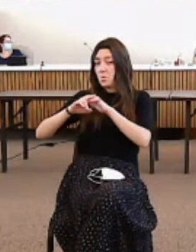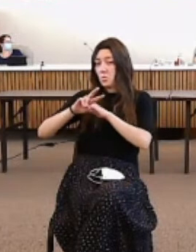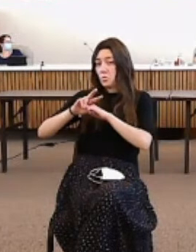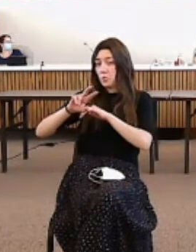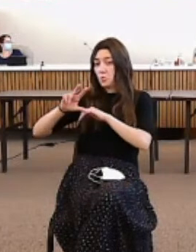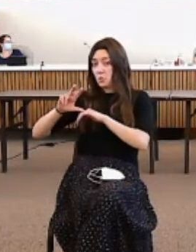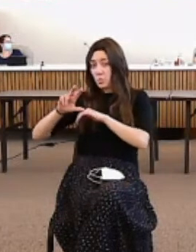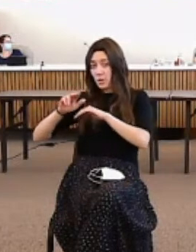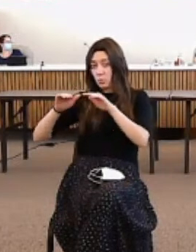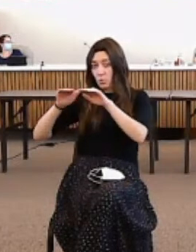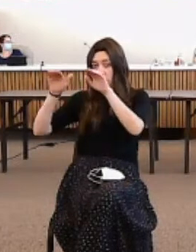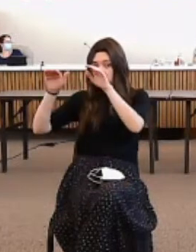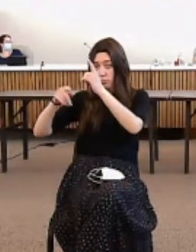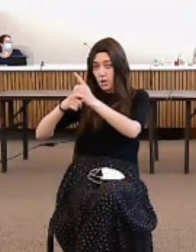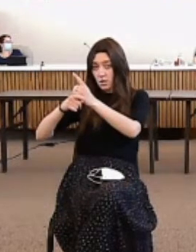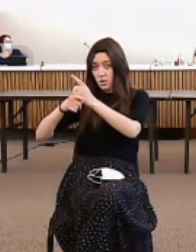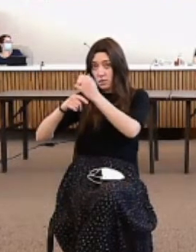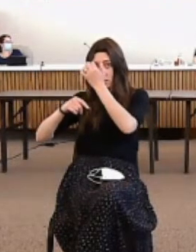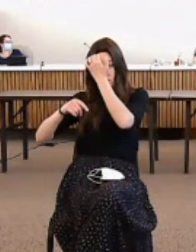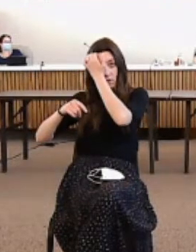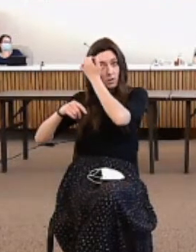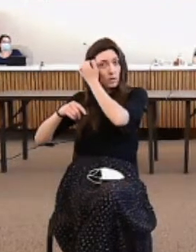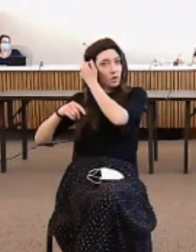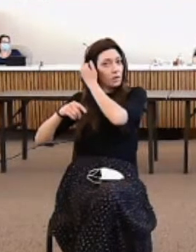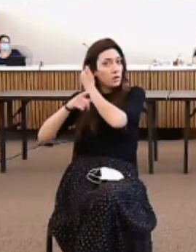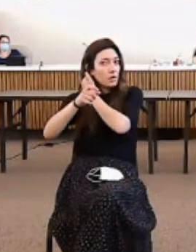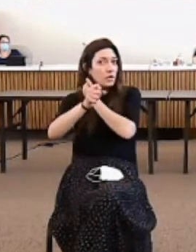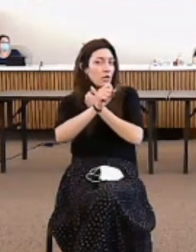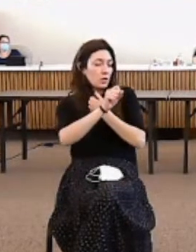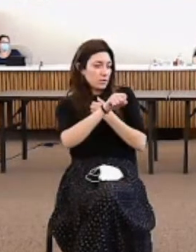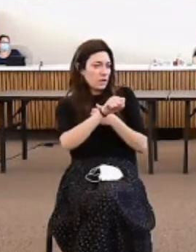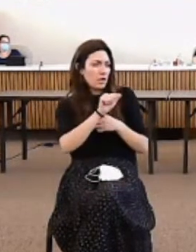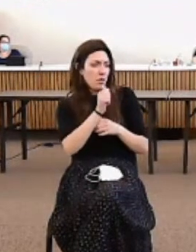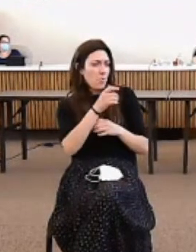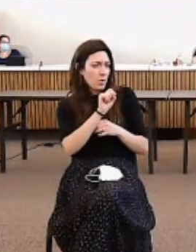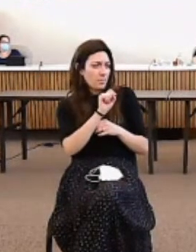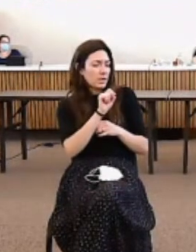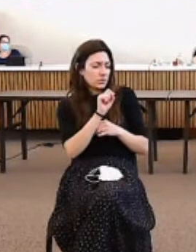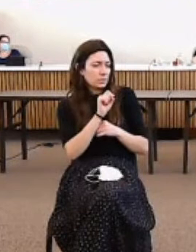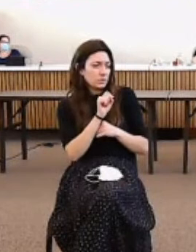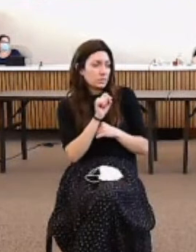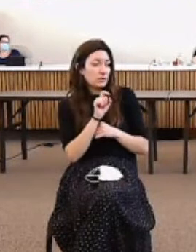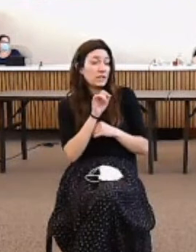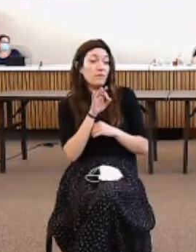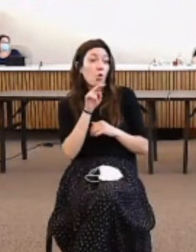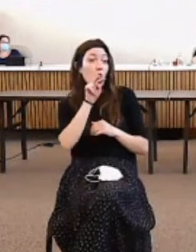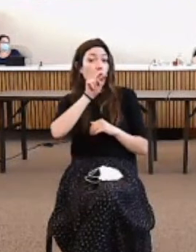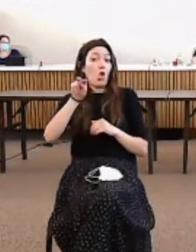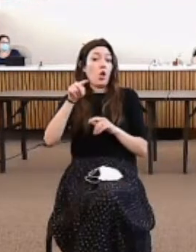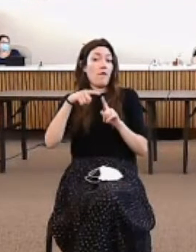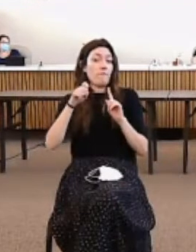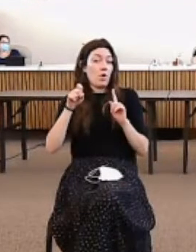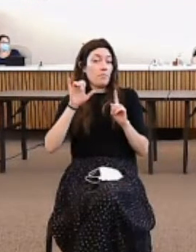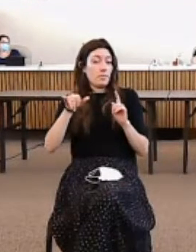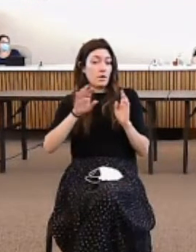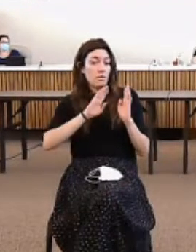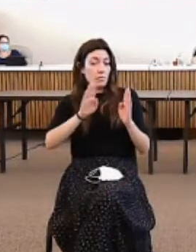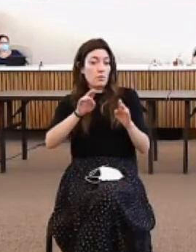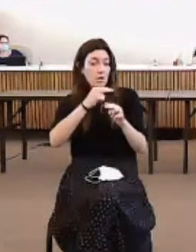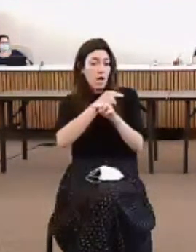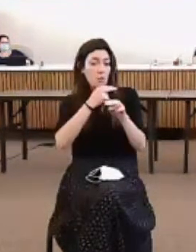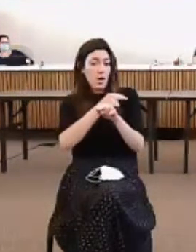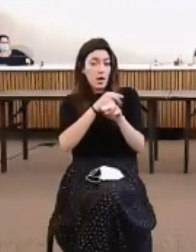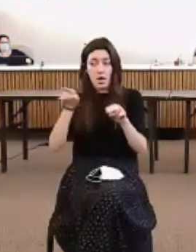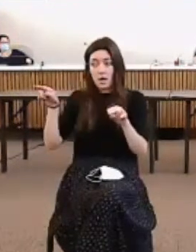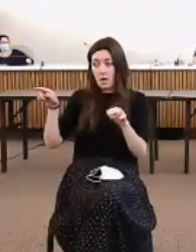well, Well, right? the ones that- cottages? Yeah, in the apartments, again, if you're looking from the thruway up south, then